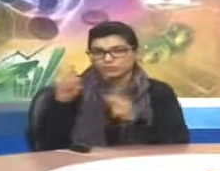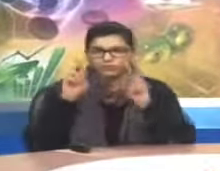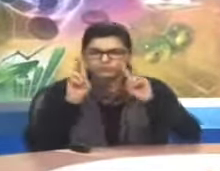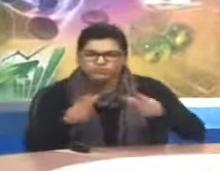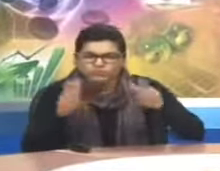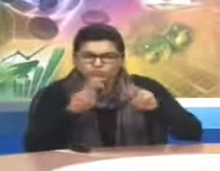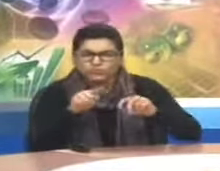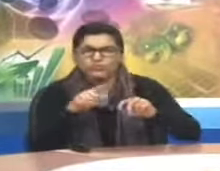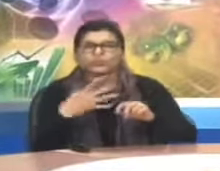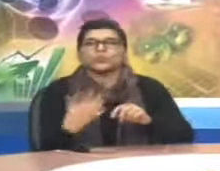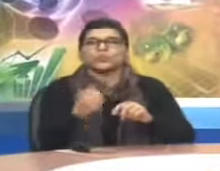Also,